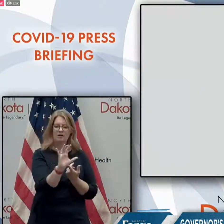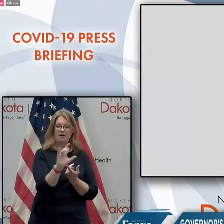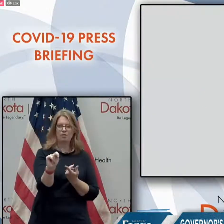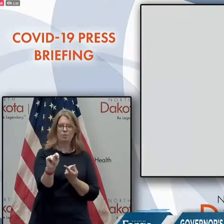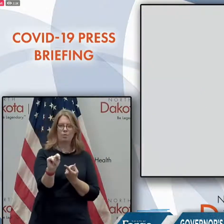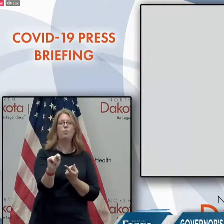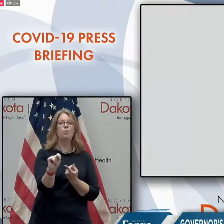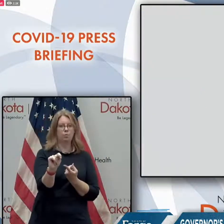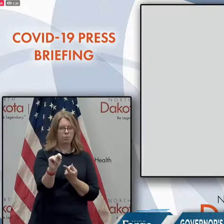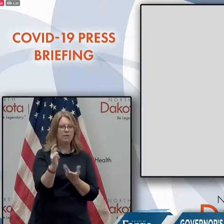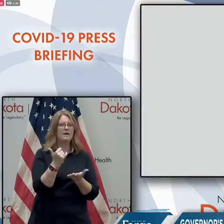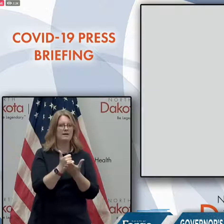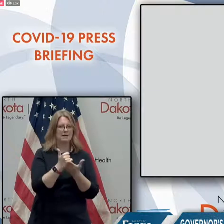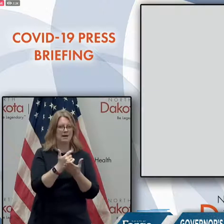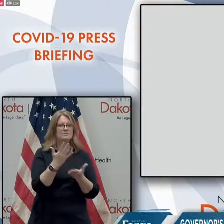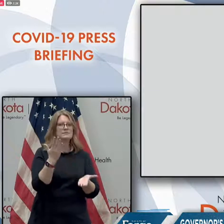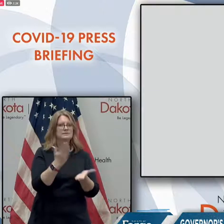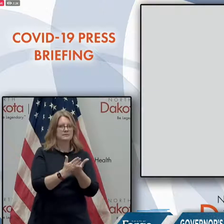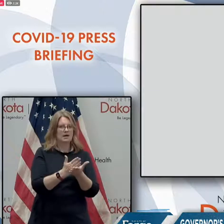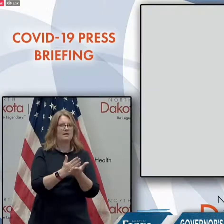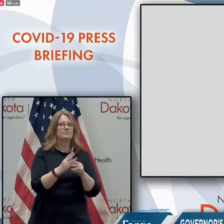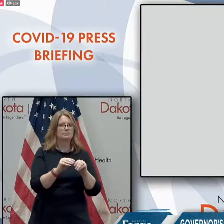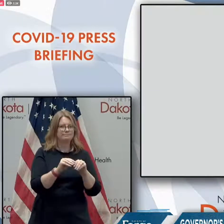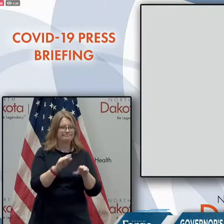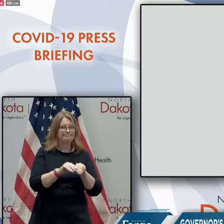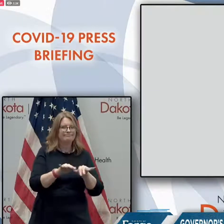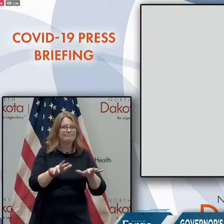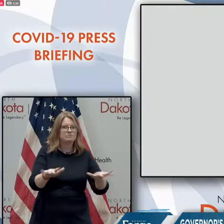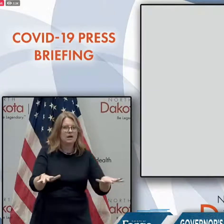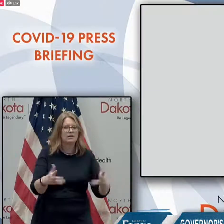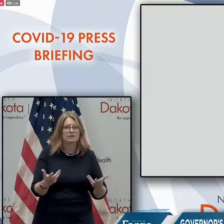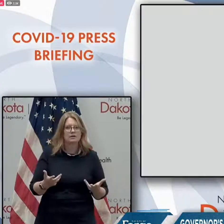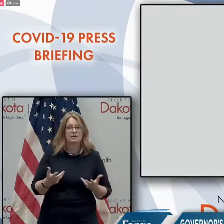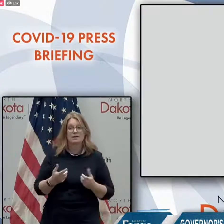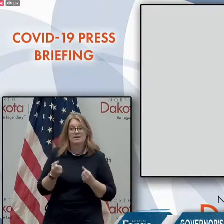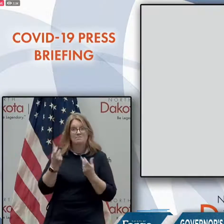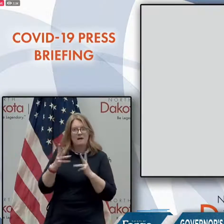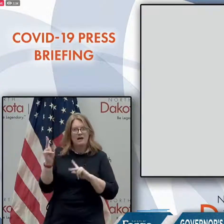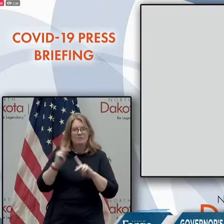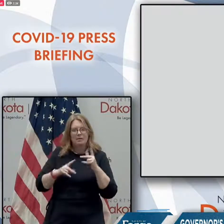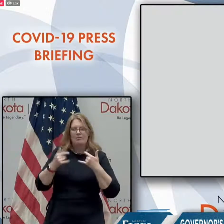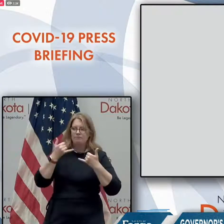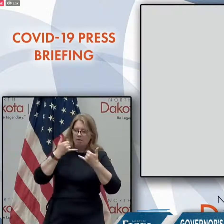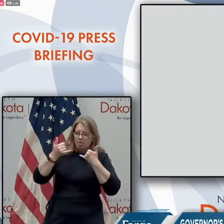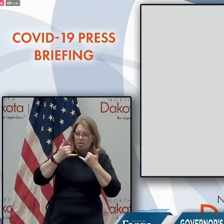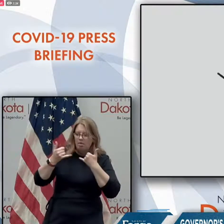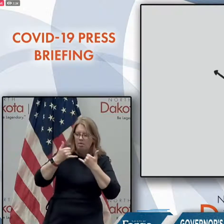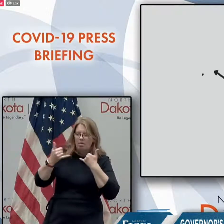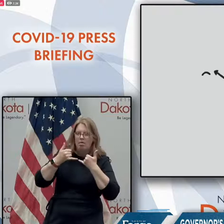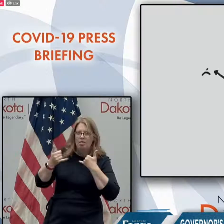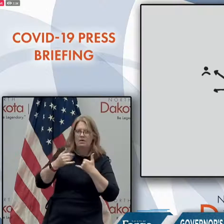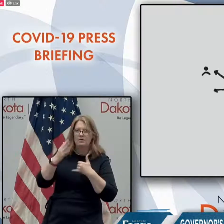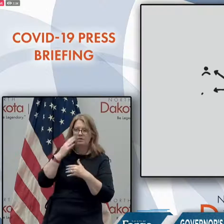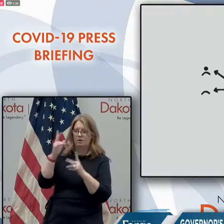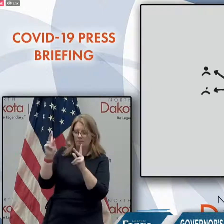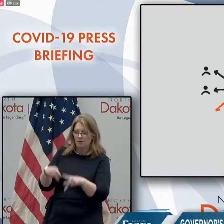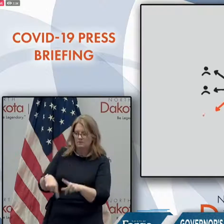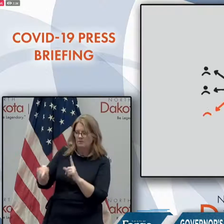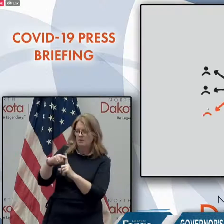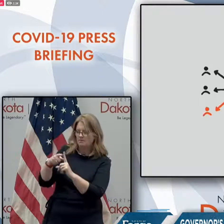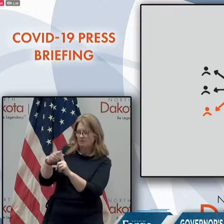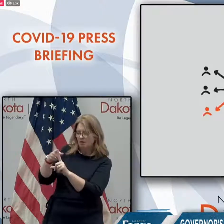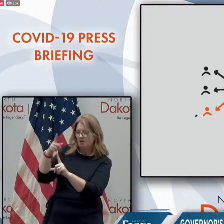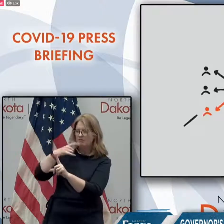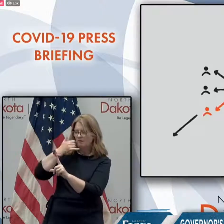a virus from spreading. It can take thousands of disease investigators to alert everyone who's been in contact with people who've tested positive. But even if